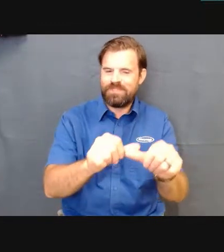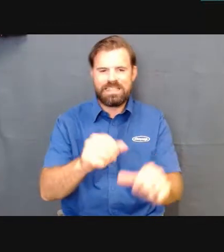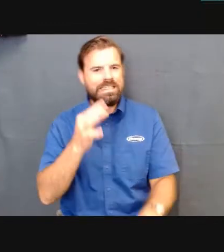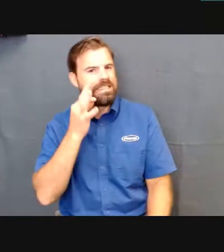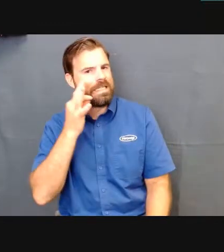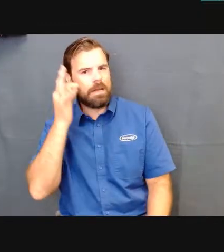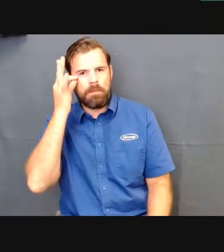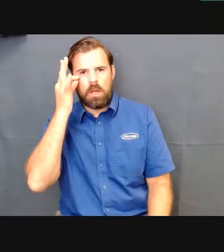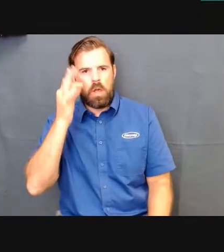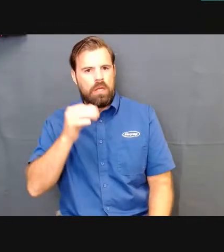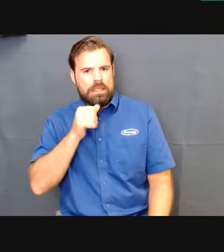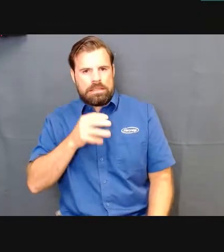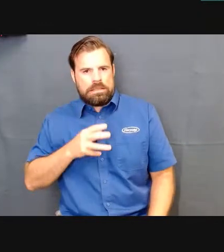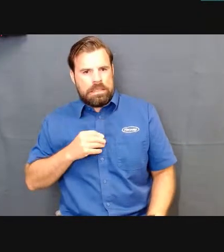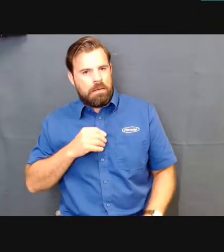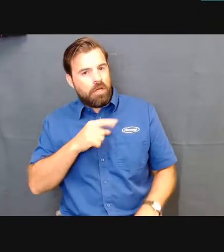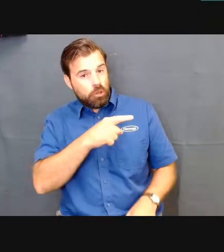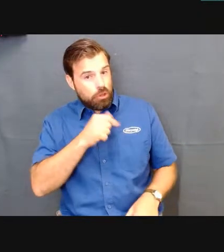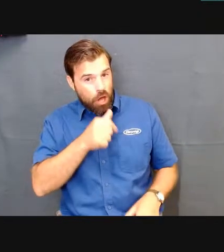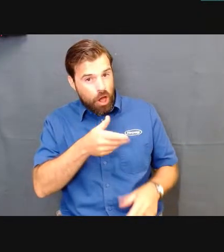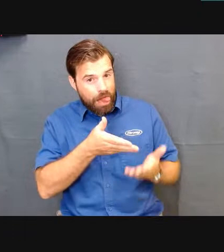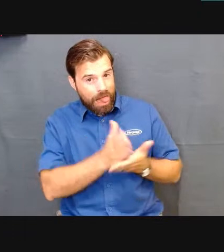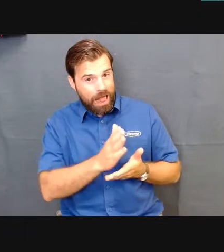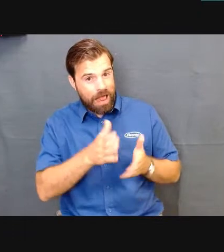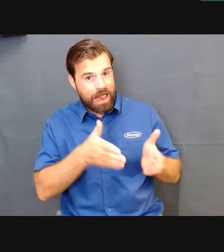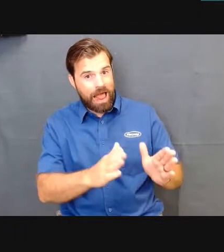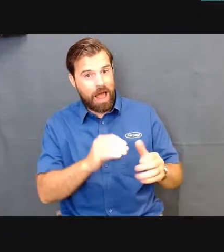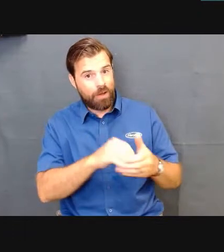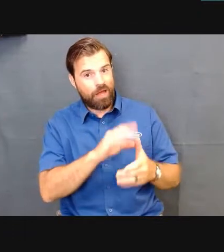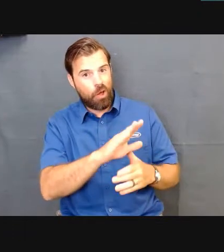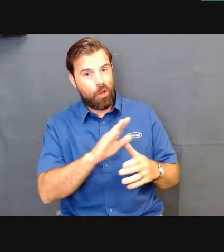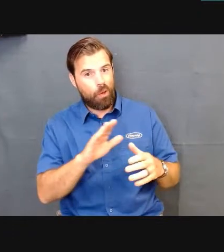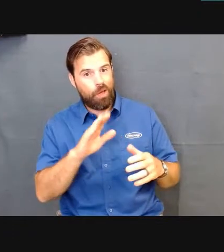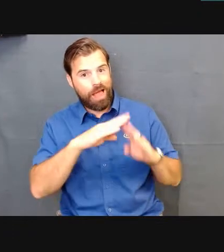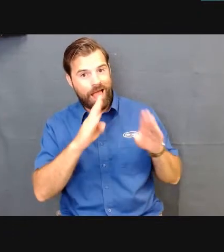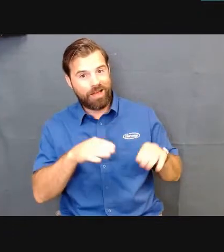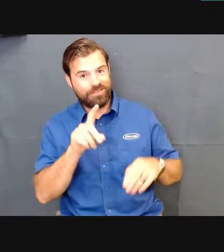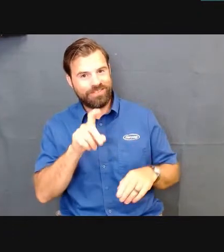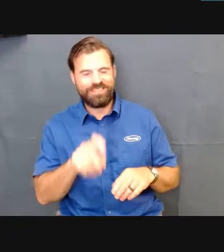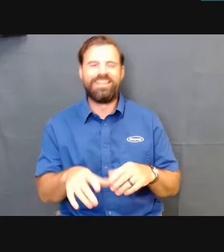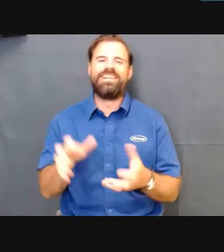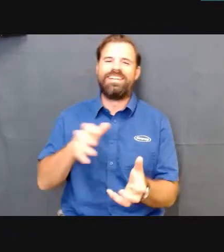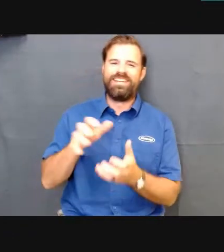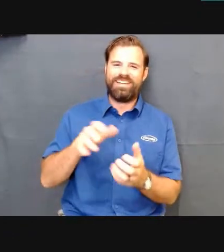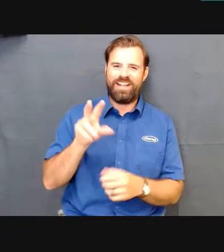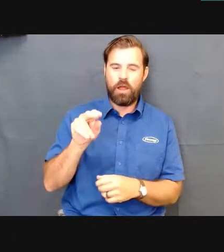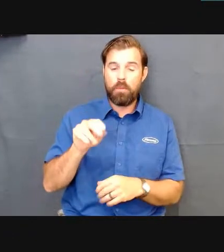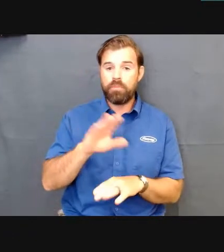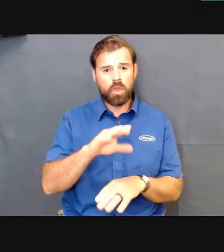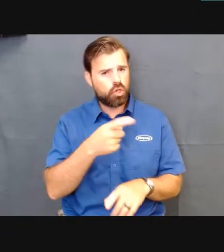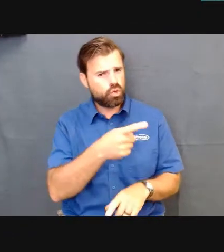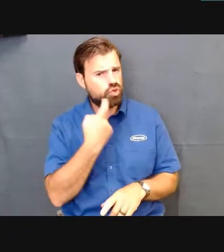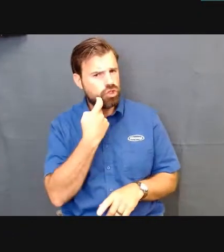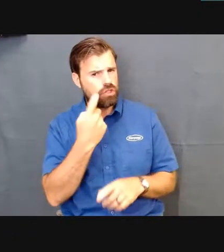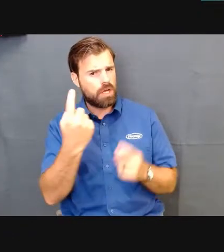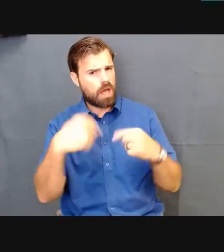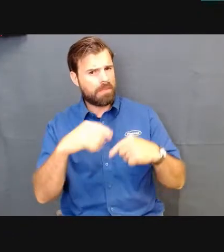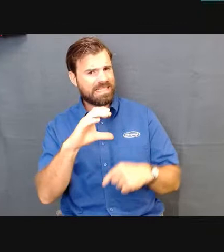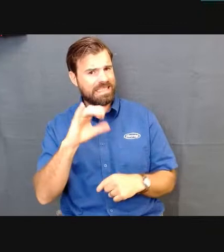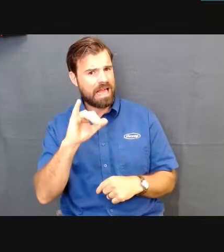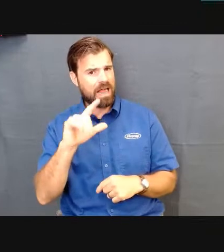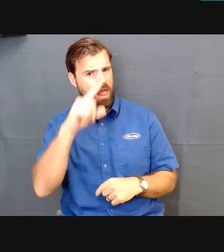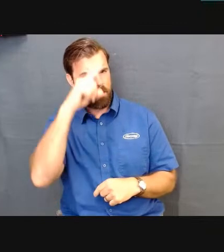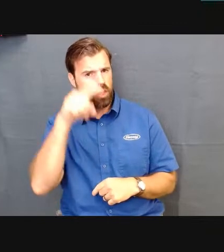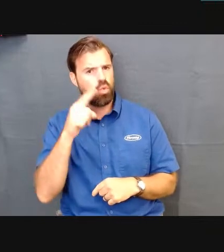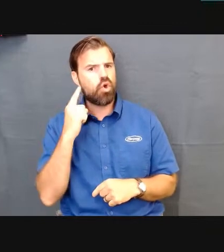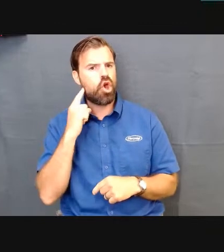Seminoles not. It's not part of your language, is it, my friend? Oh, no. You recently came to CIL because you heard